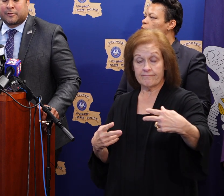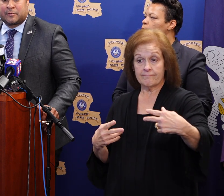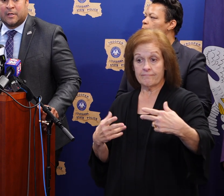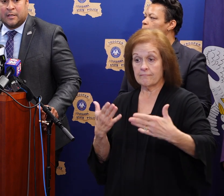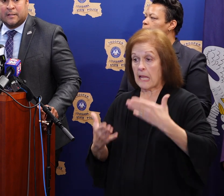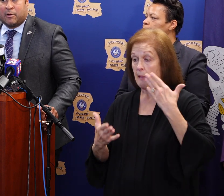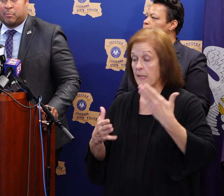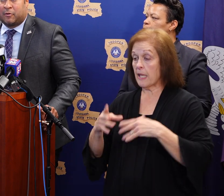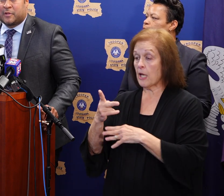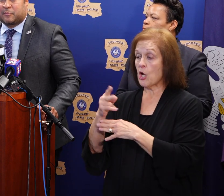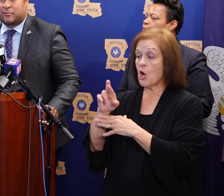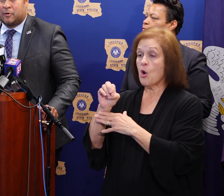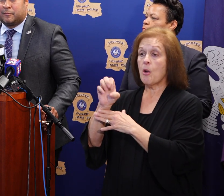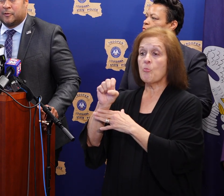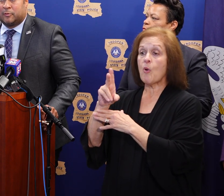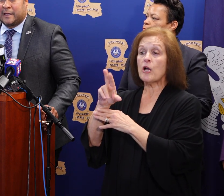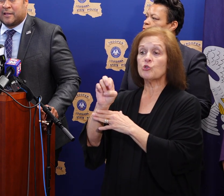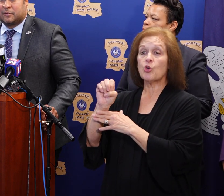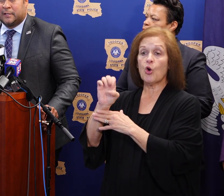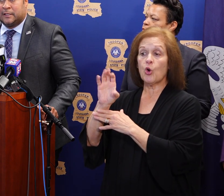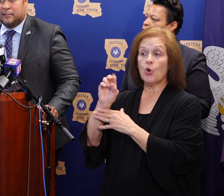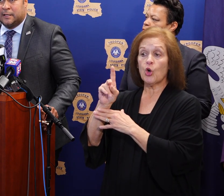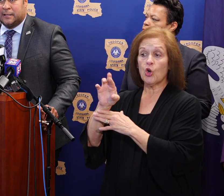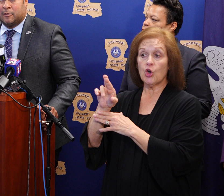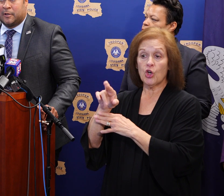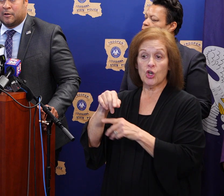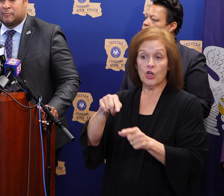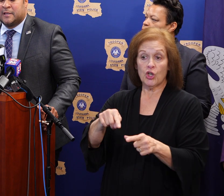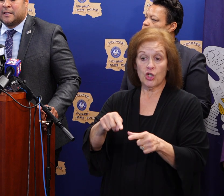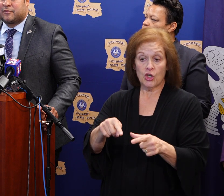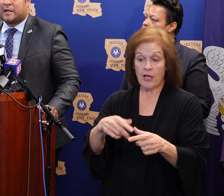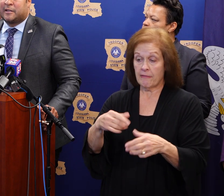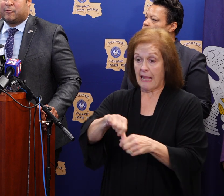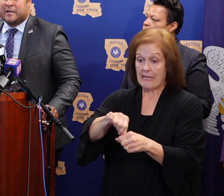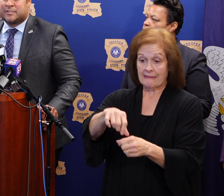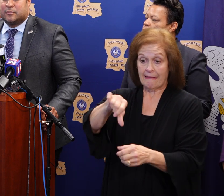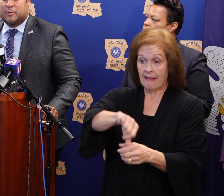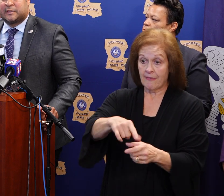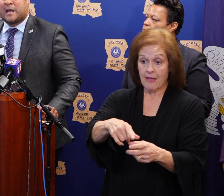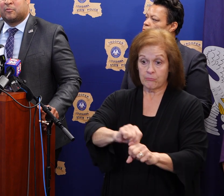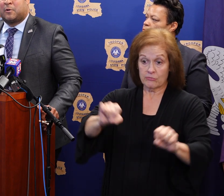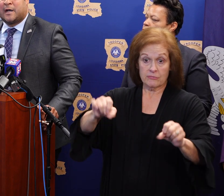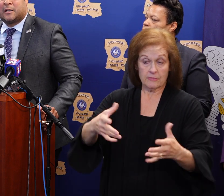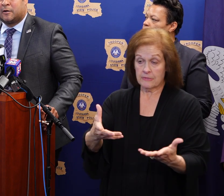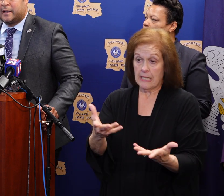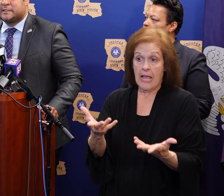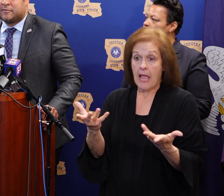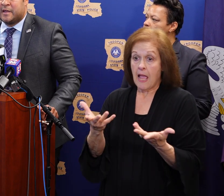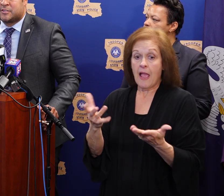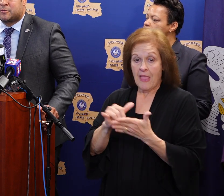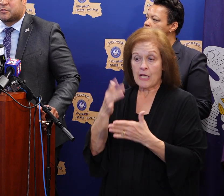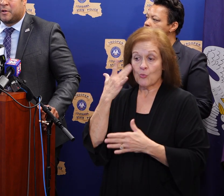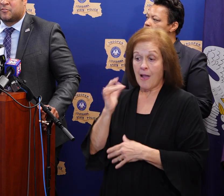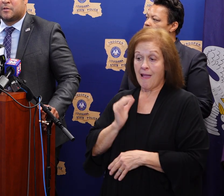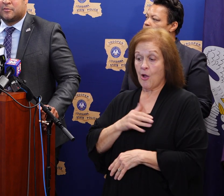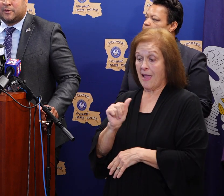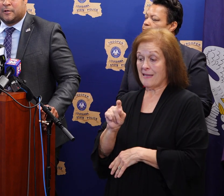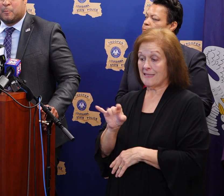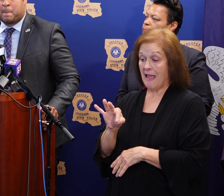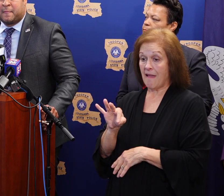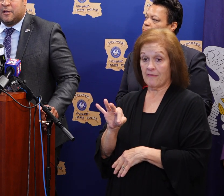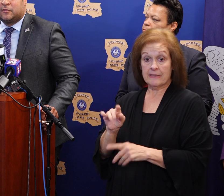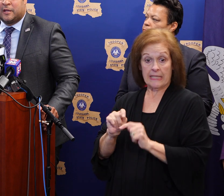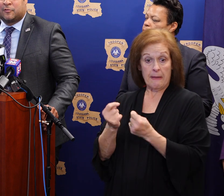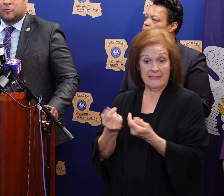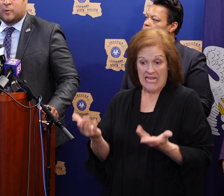pressure cookers that were put on top of the stove filled with gasoline, and then it went off. There's a lot of different ways to do it, but that is why our ATF National Response Team is